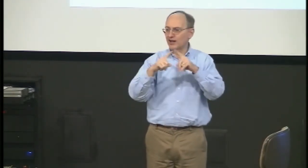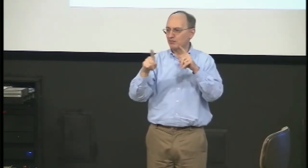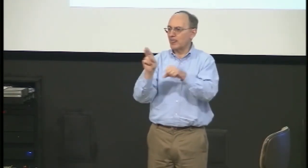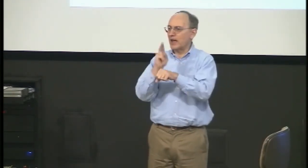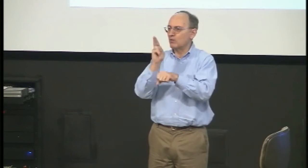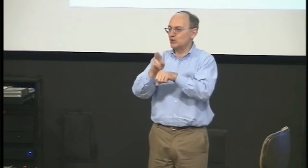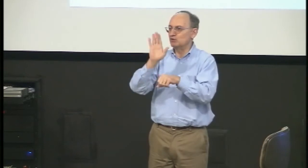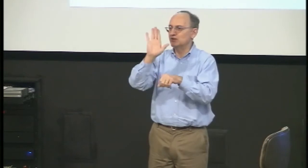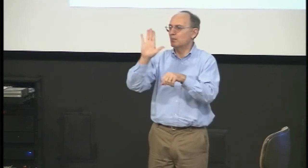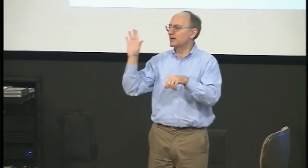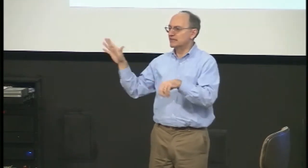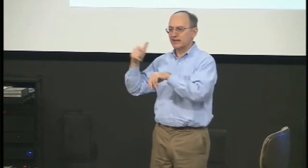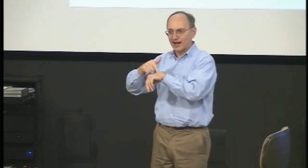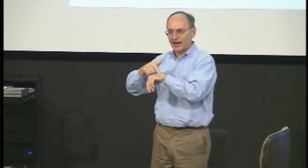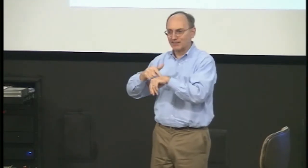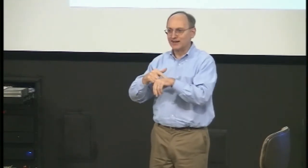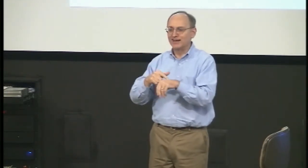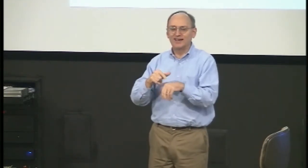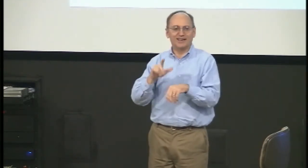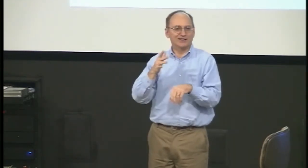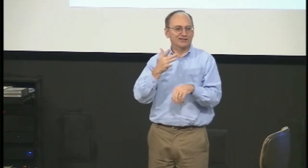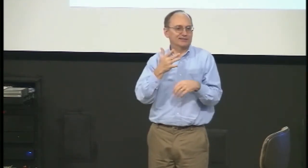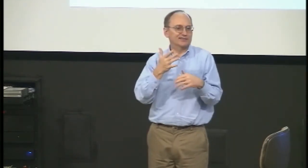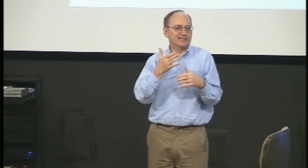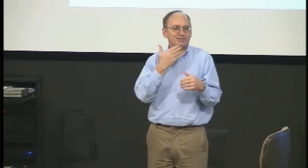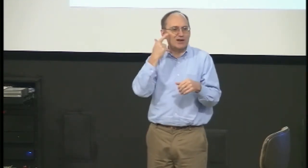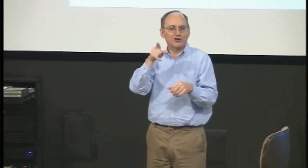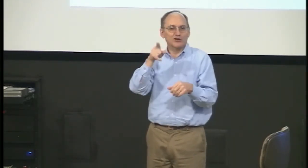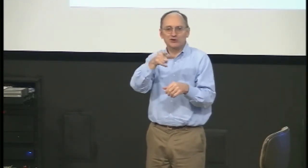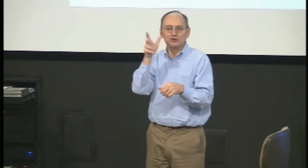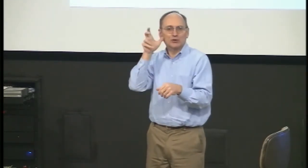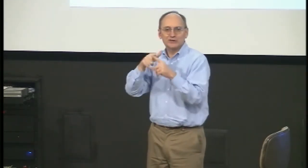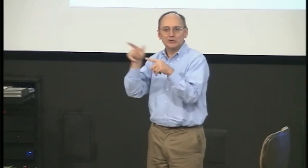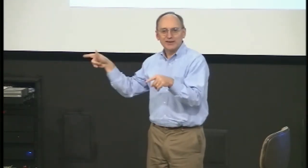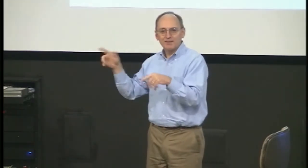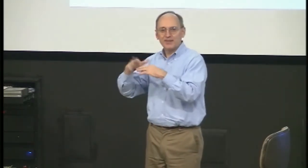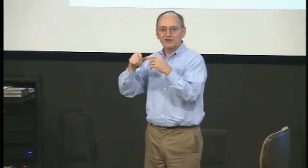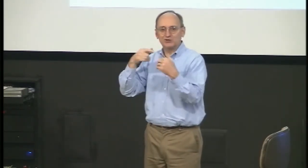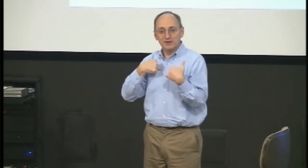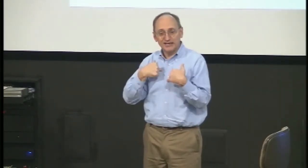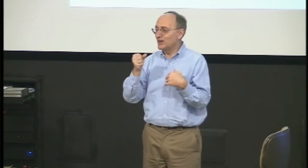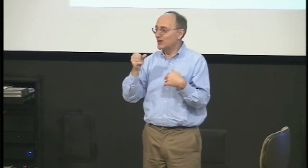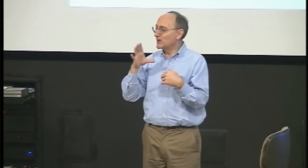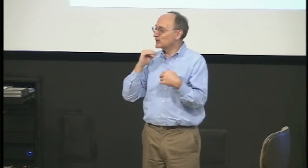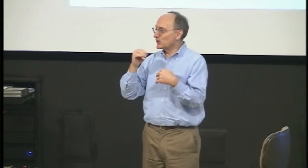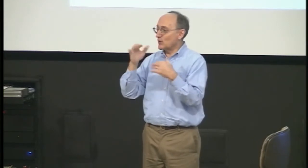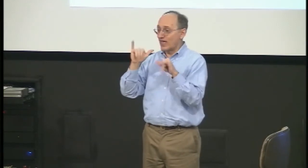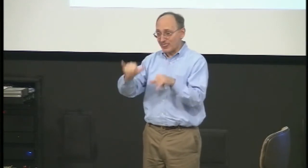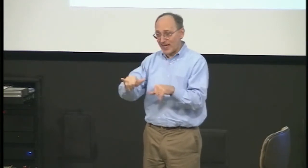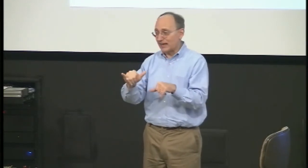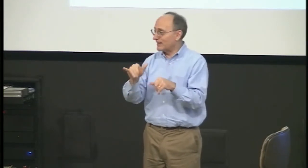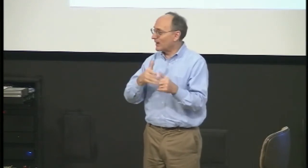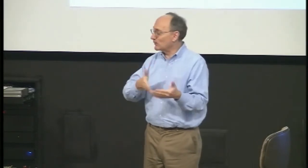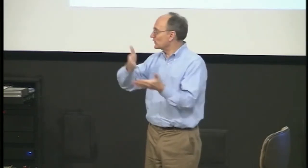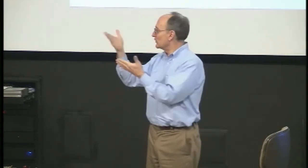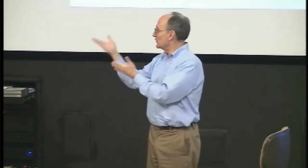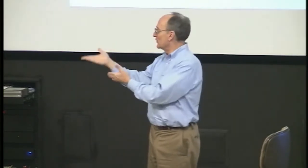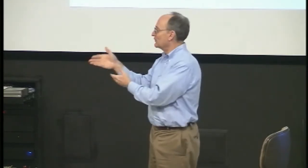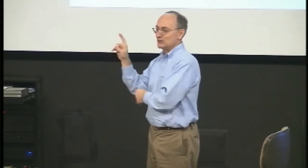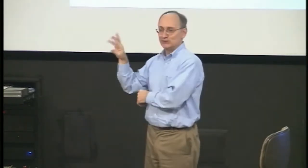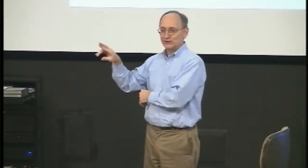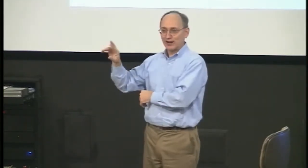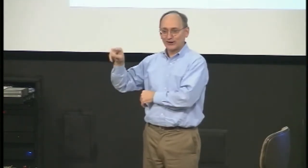go on and on and on, but that would take up more of his time. And I think it would be better for you all to see what he has to say rather than to